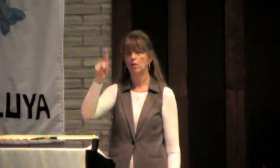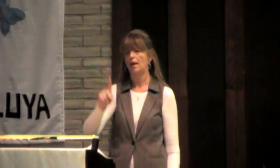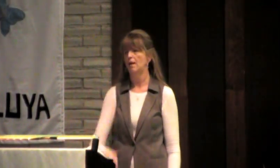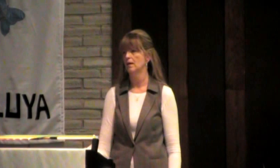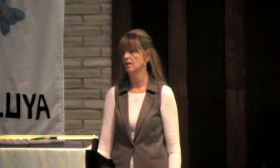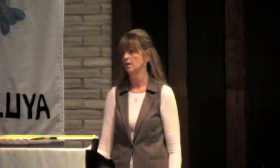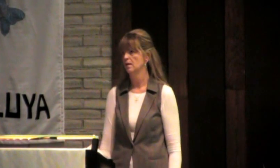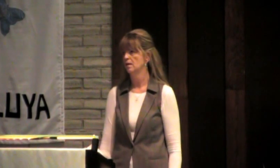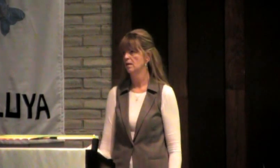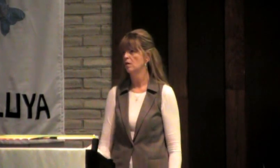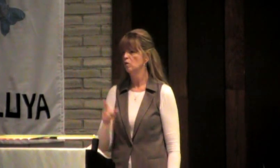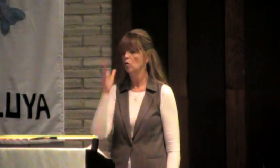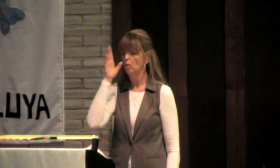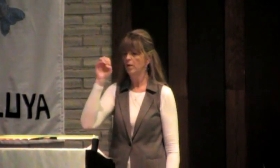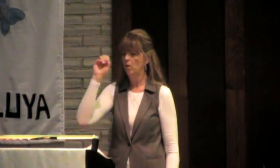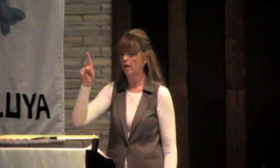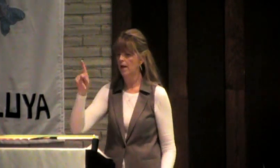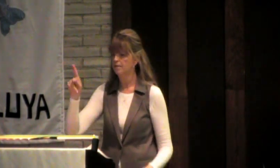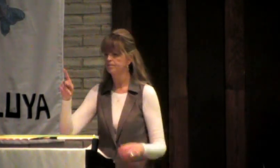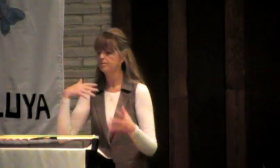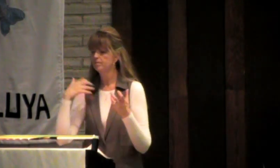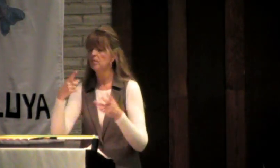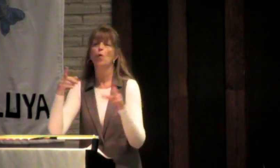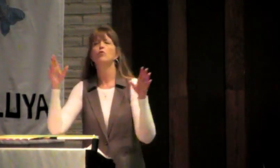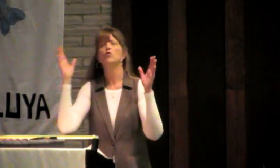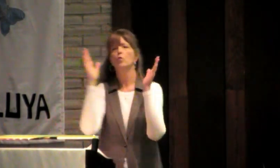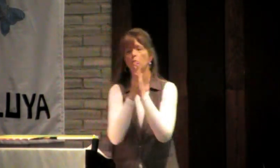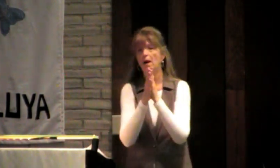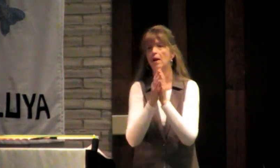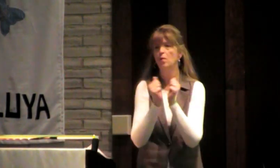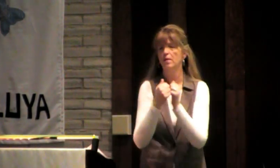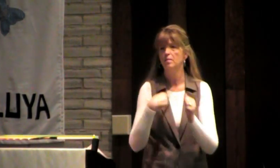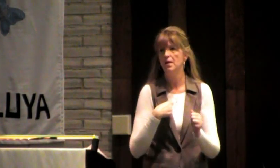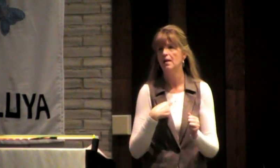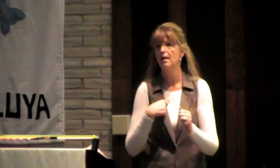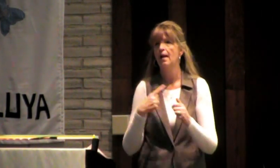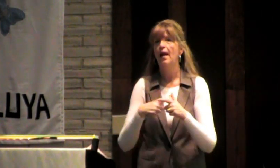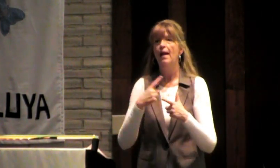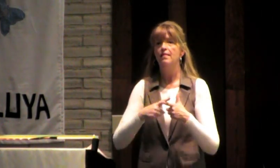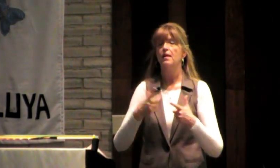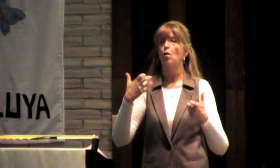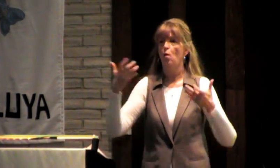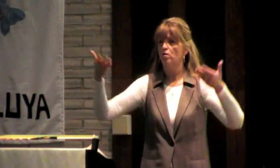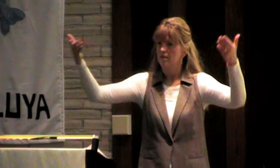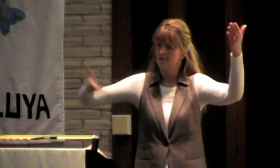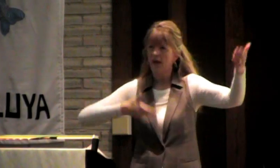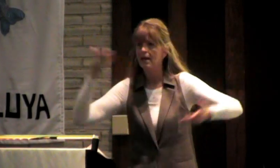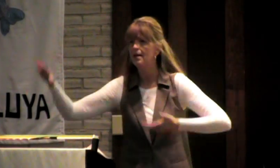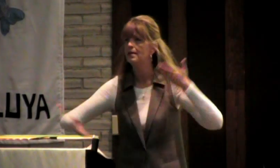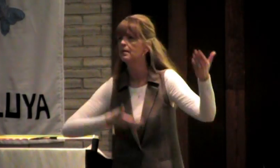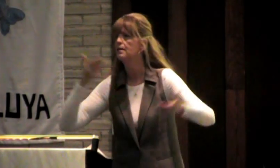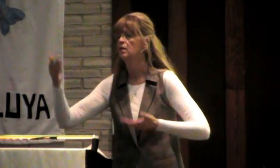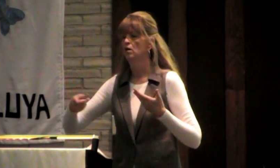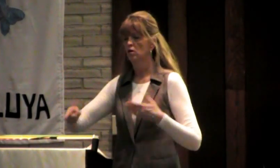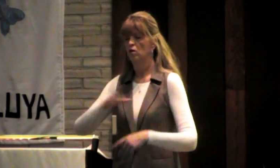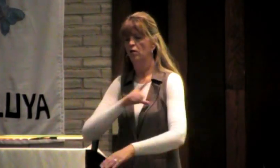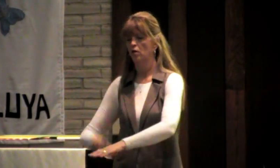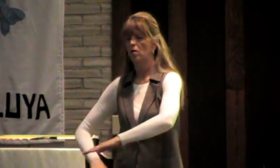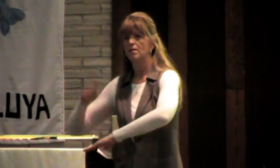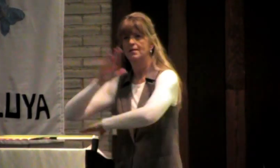that you will be okay. You will be okay. So let's pray. And then I want to invite you